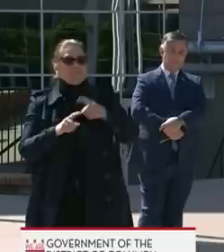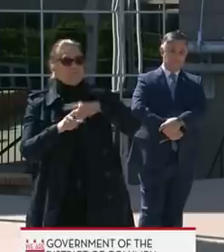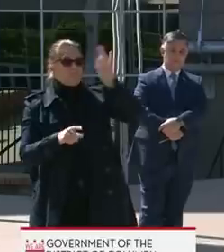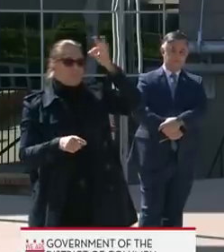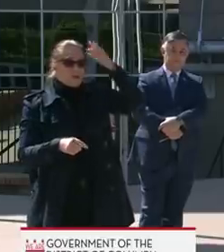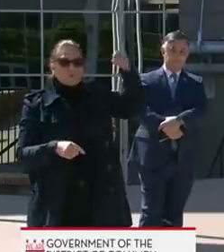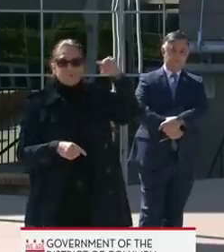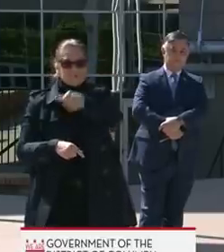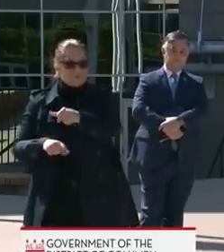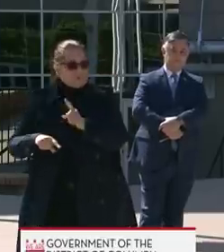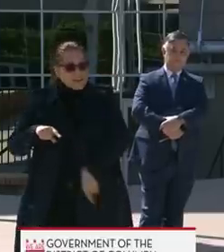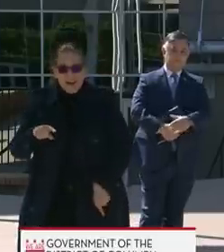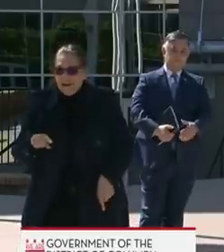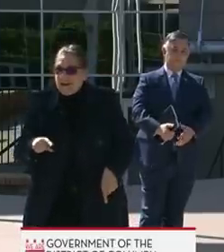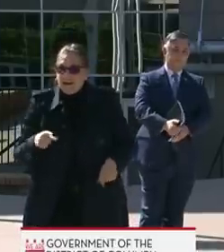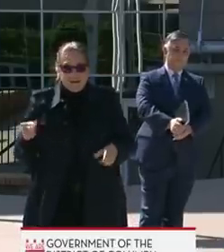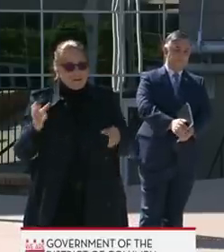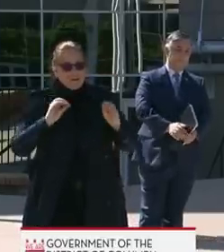per dependent.